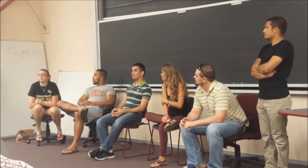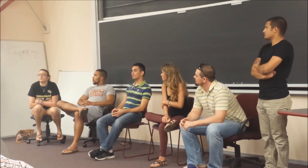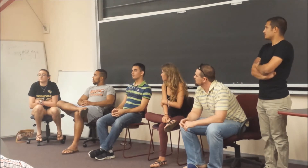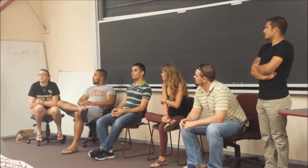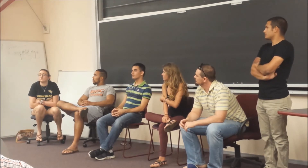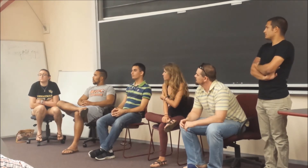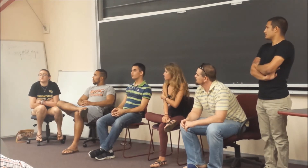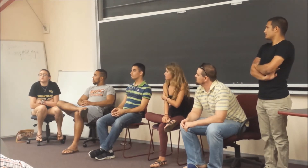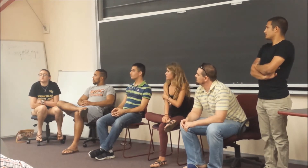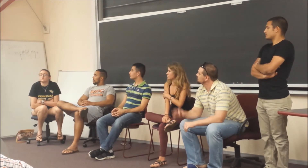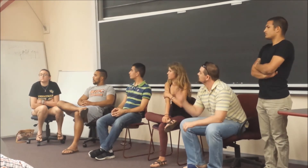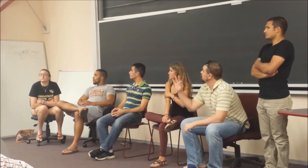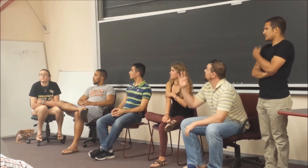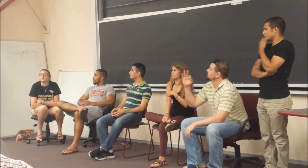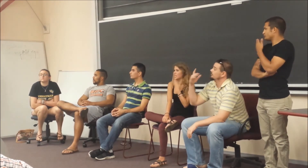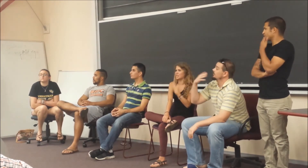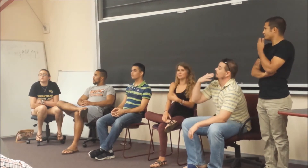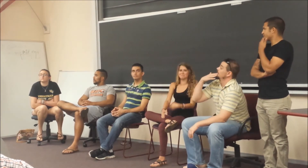guys.